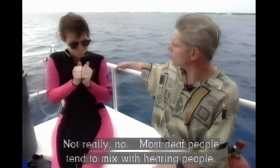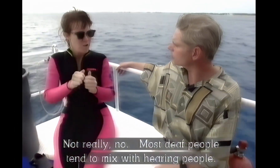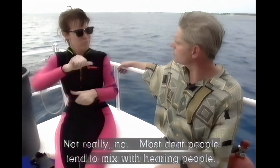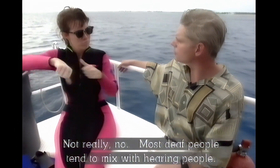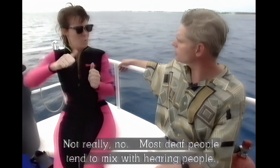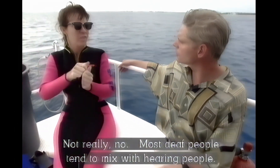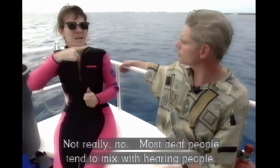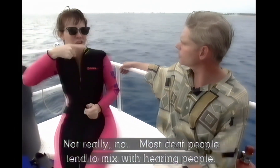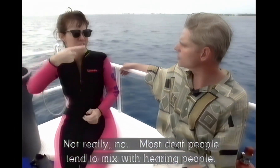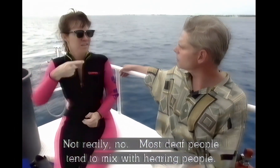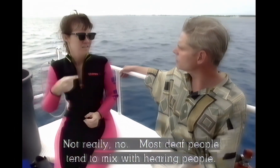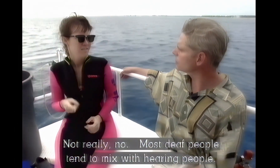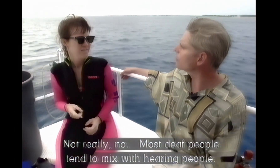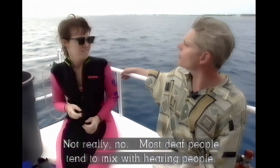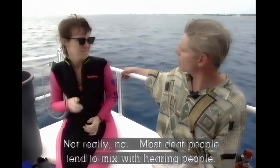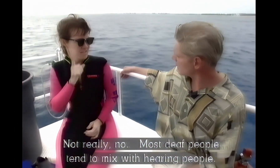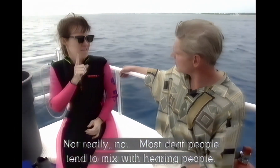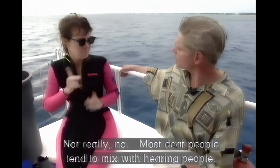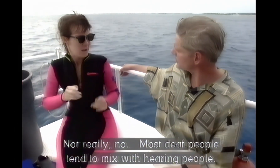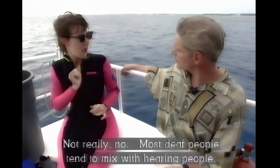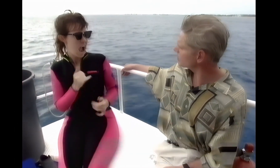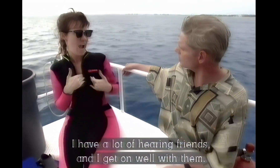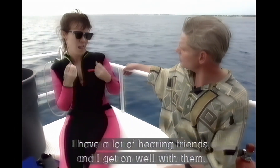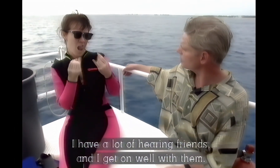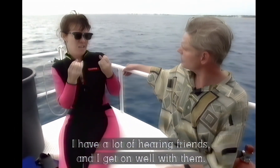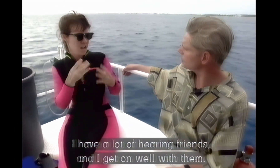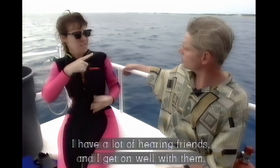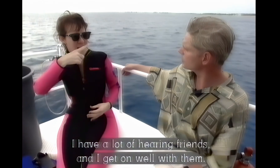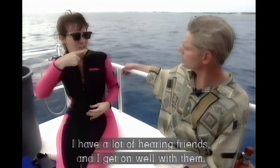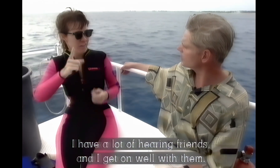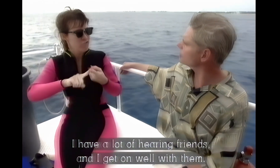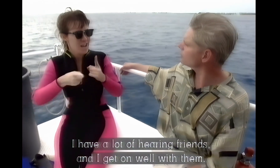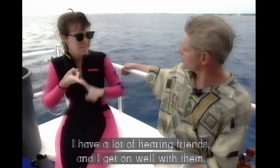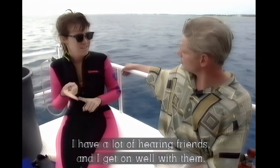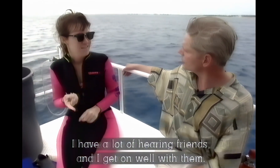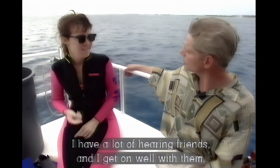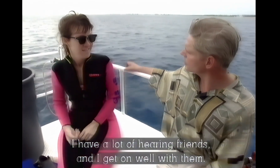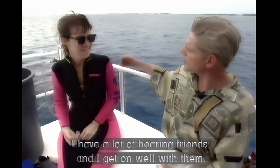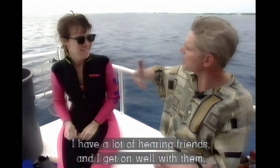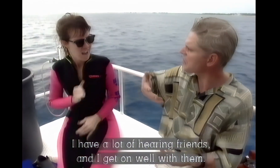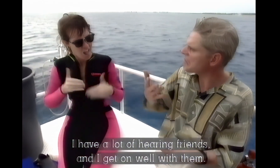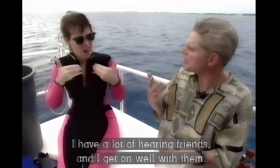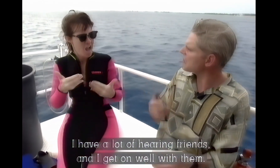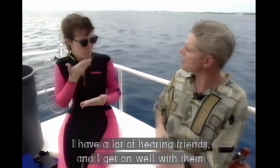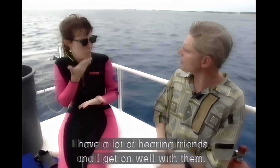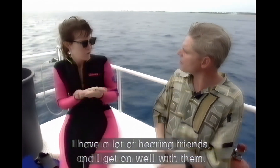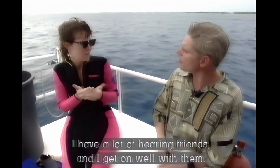Not really, no. Most deaf people tend to mix with hearing people. I have a lot of hearing friends and I get on well with